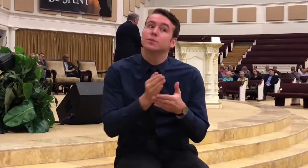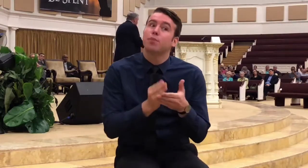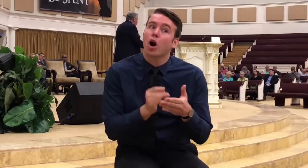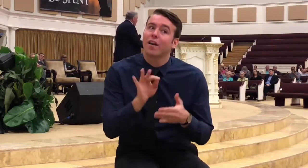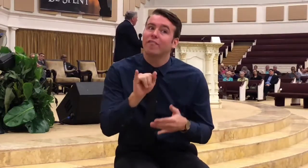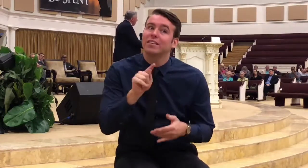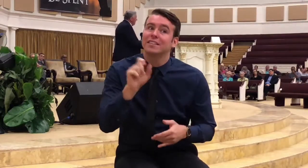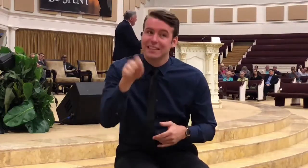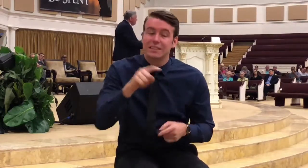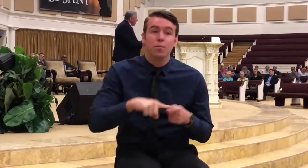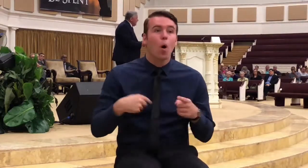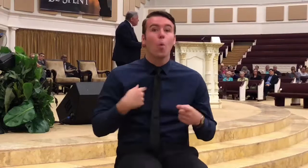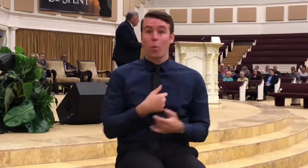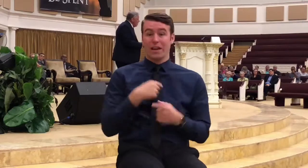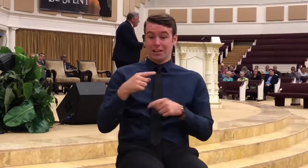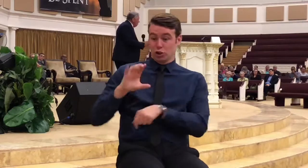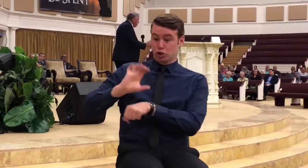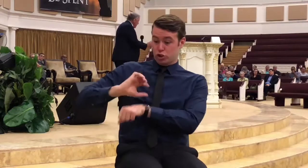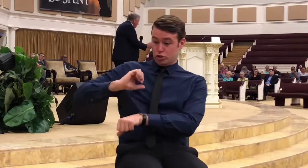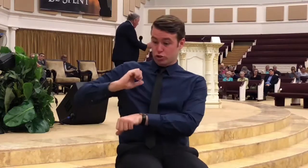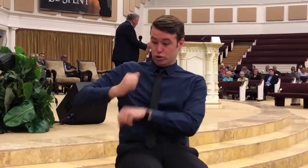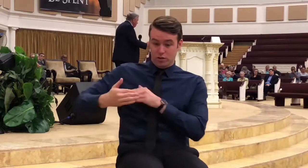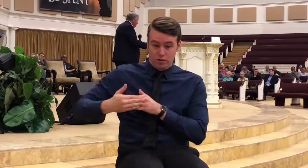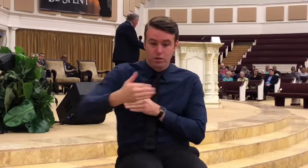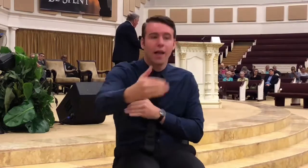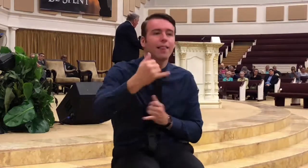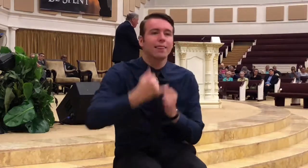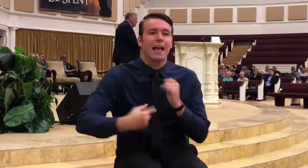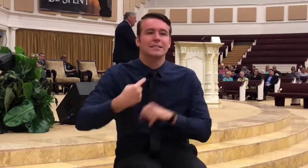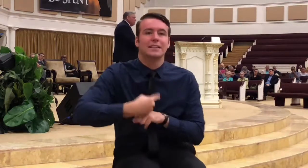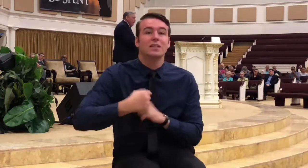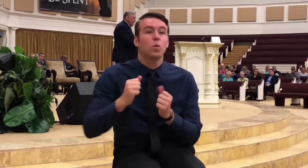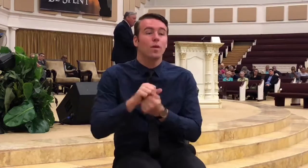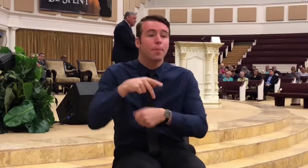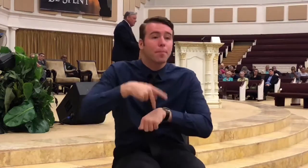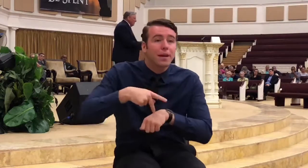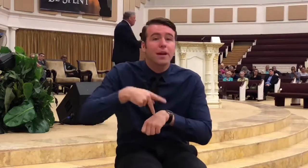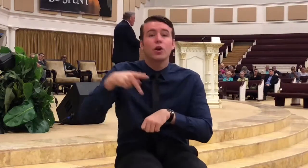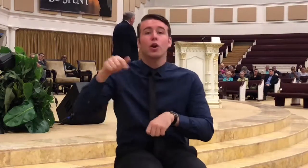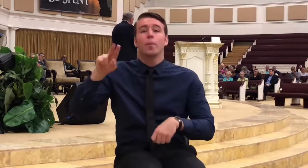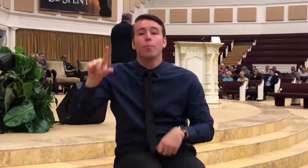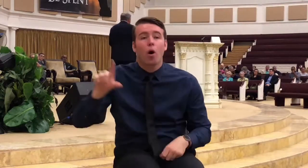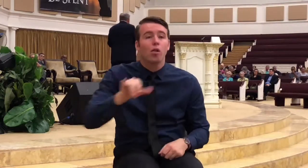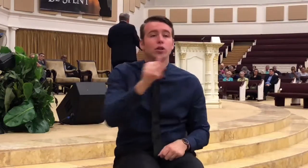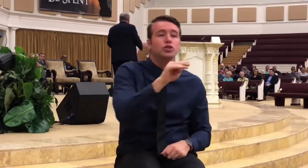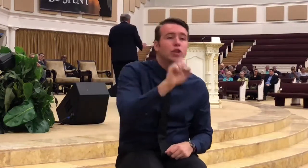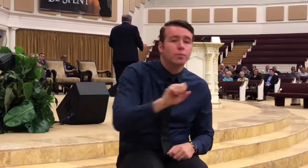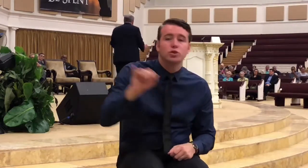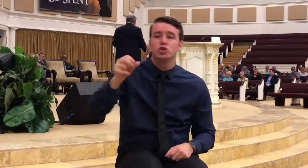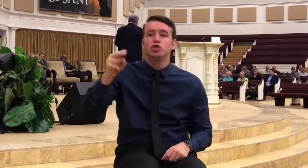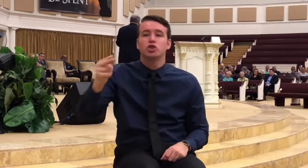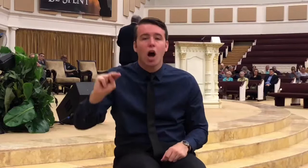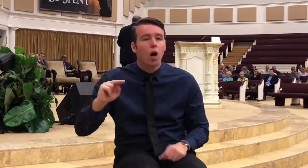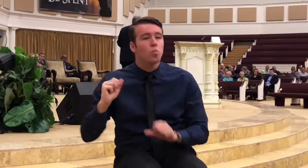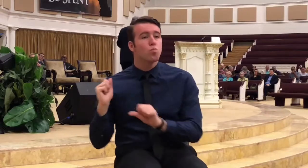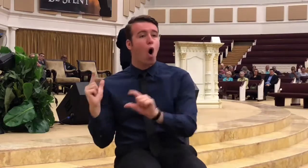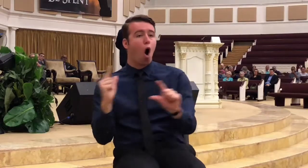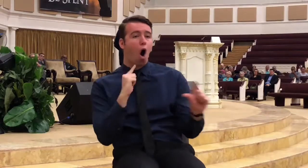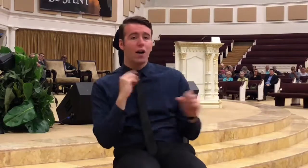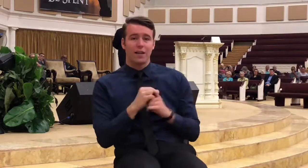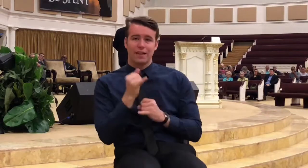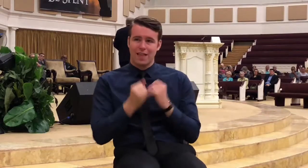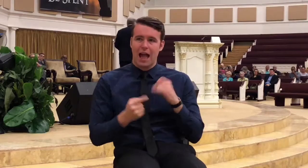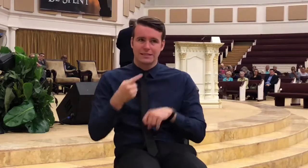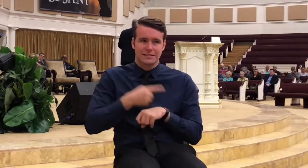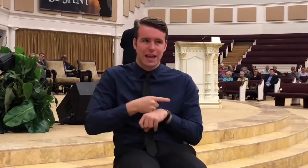last days. We are in the last days along with Peter and Paul and James and John. We are in the last days